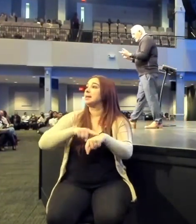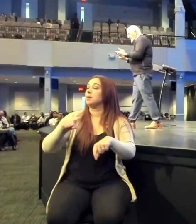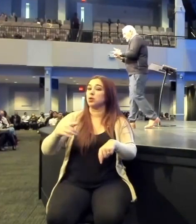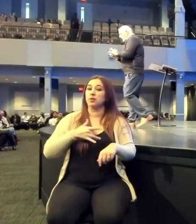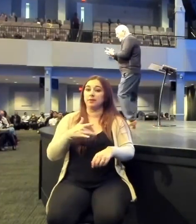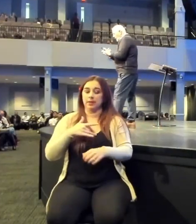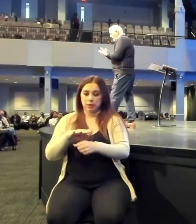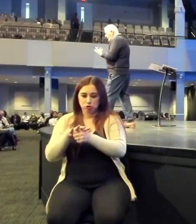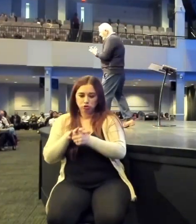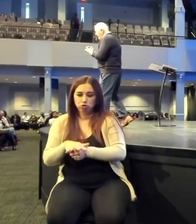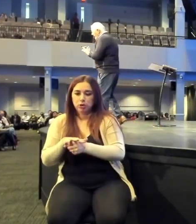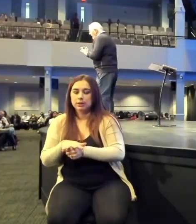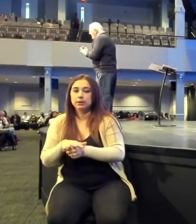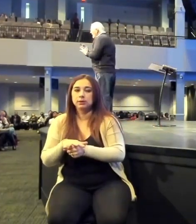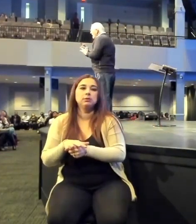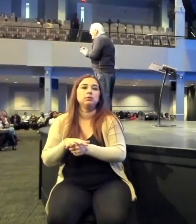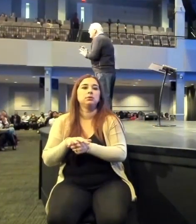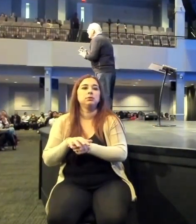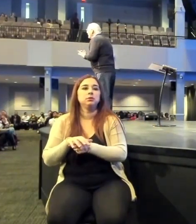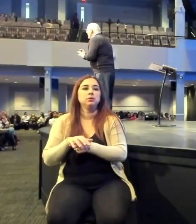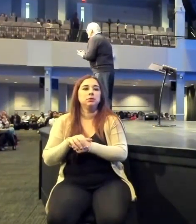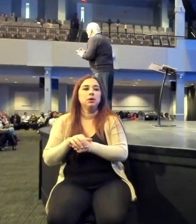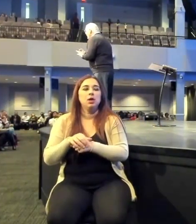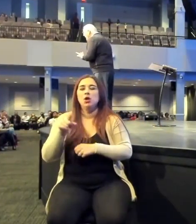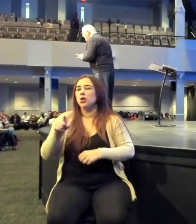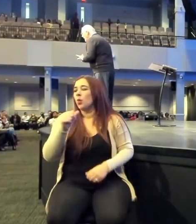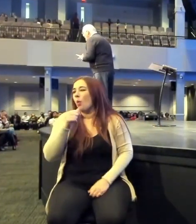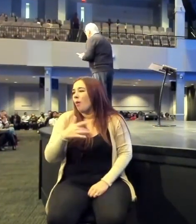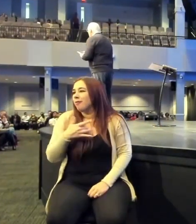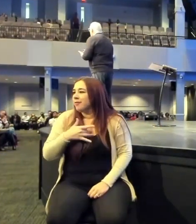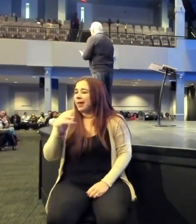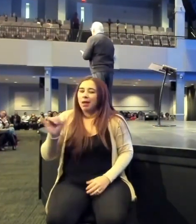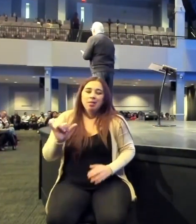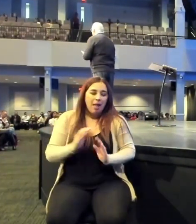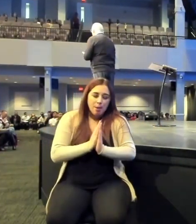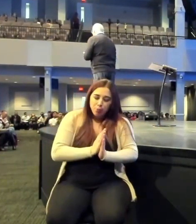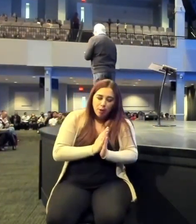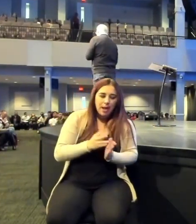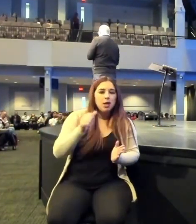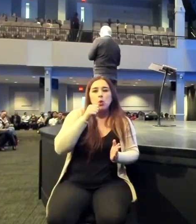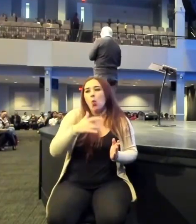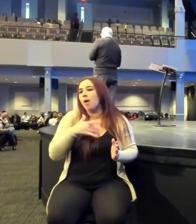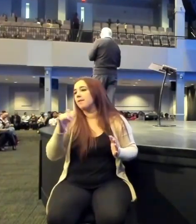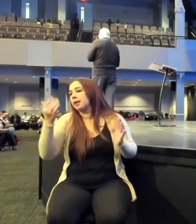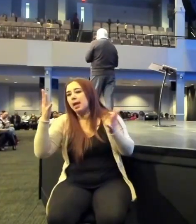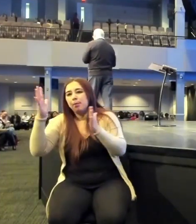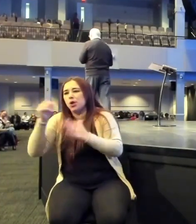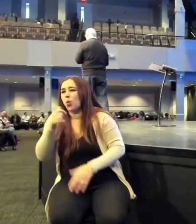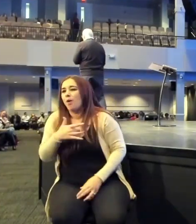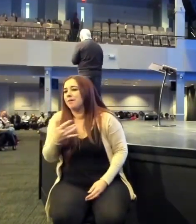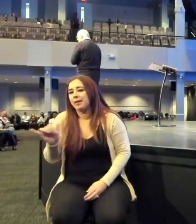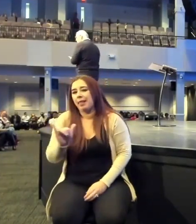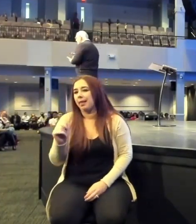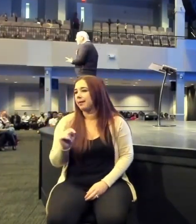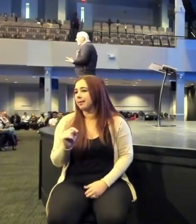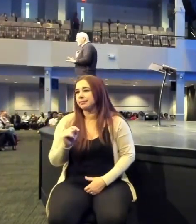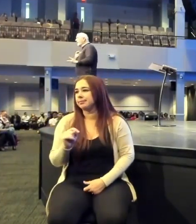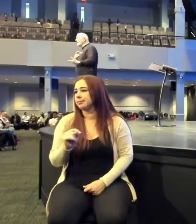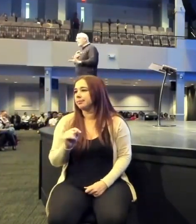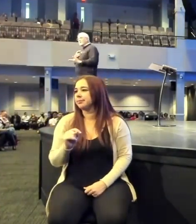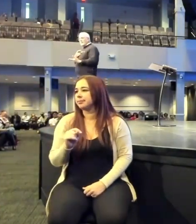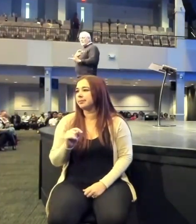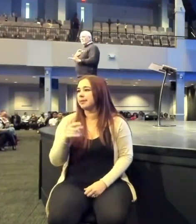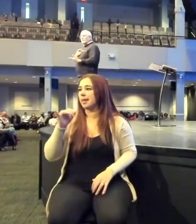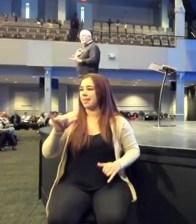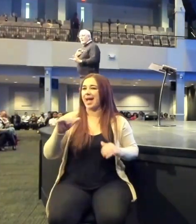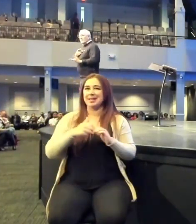distressed, you will not feel like praying and you will not feel like praising. That's one mark that